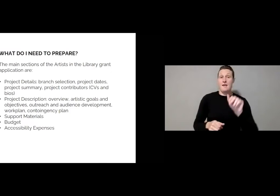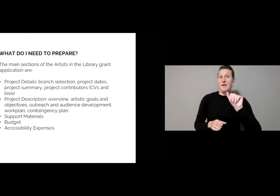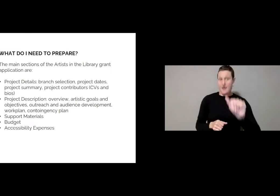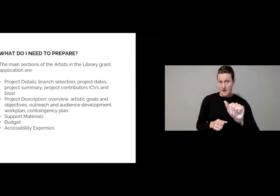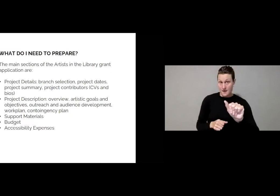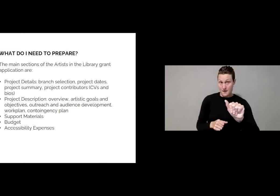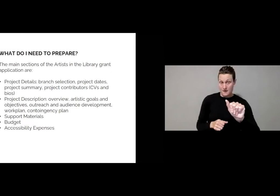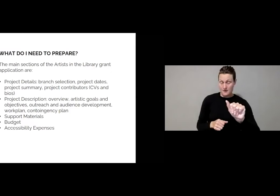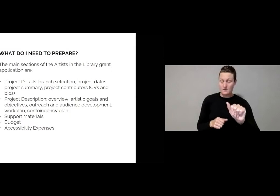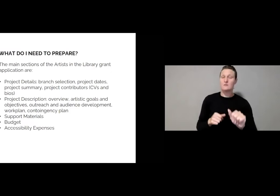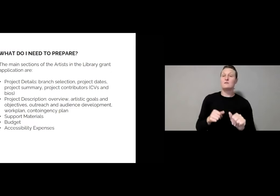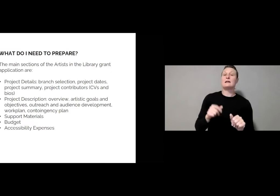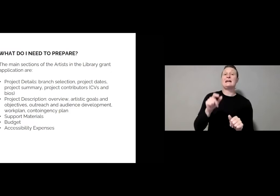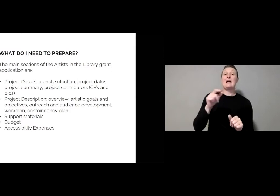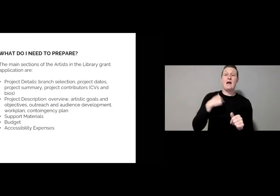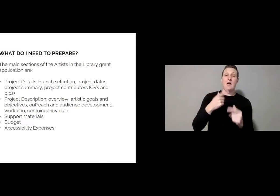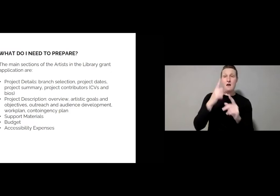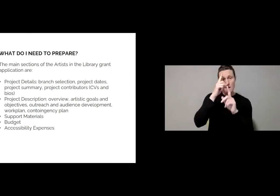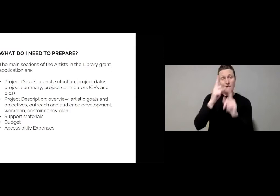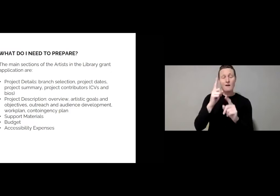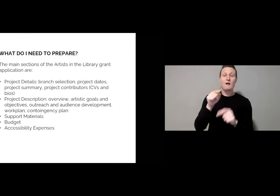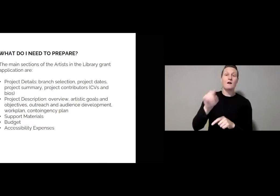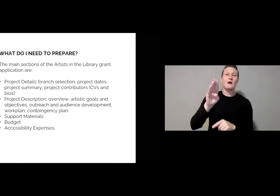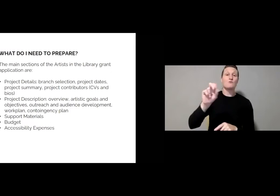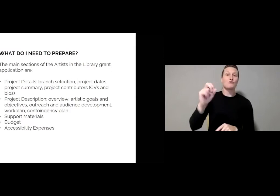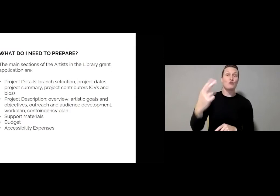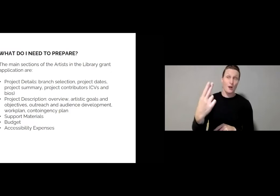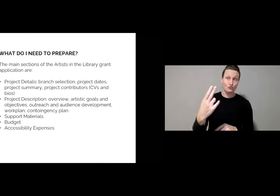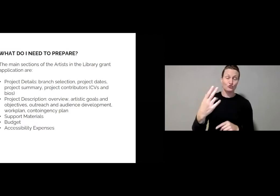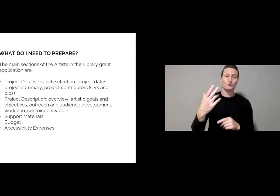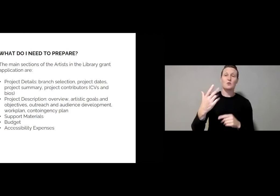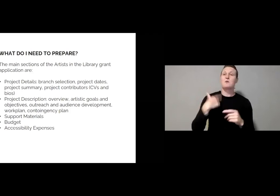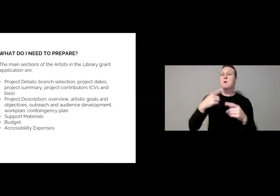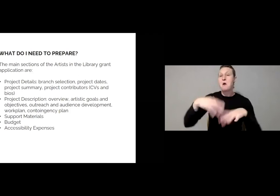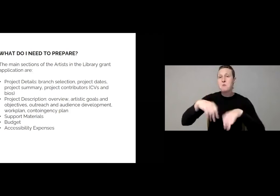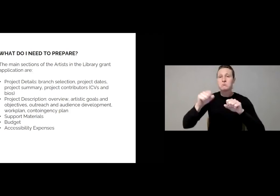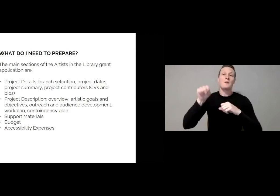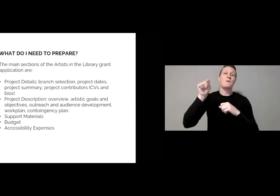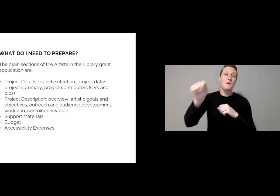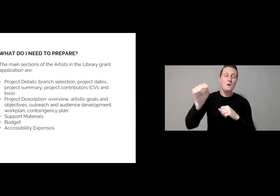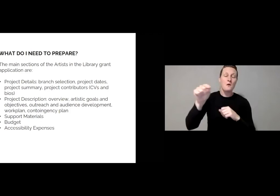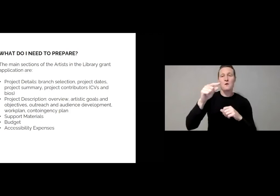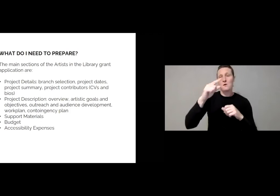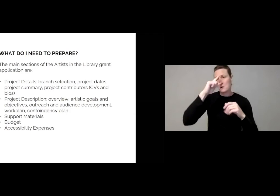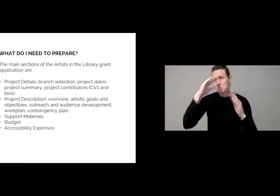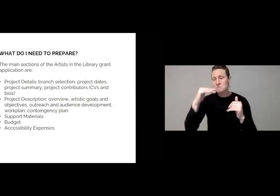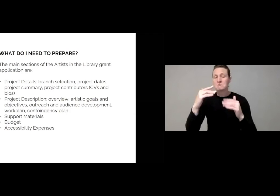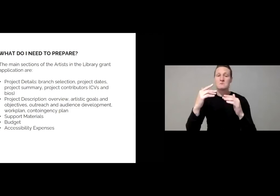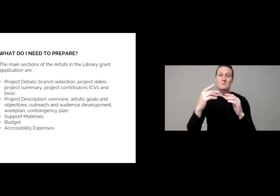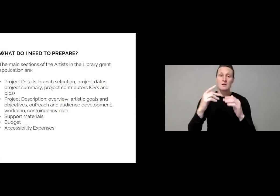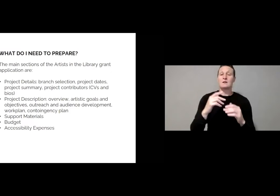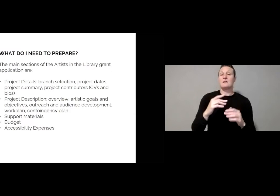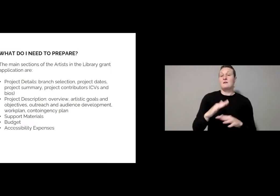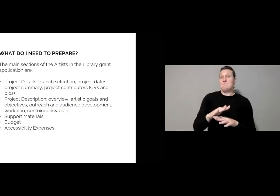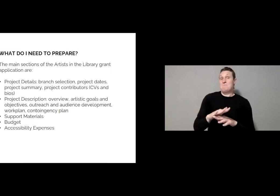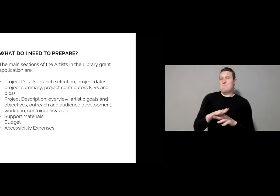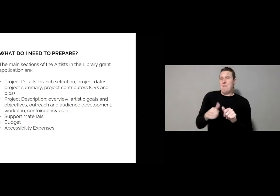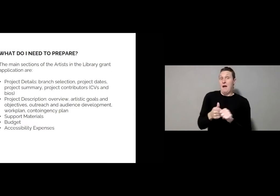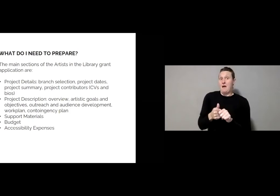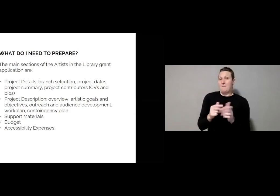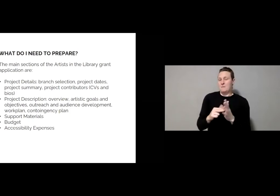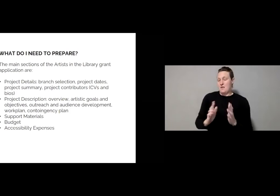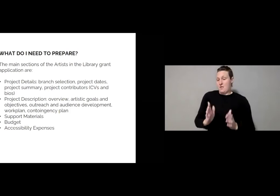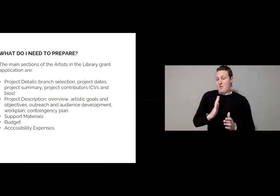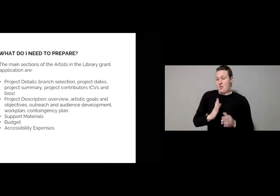your plan for a kind of a COVID public health environment that may not allow you to actually be